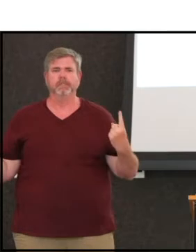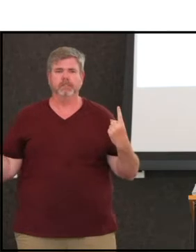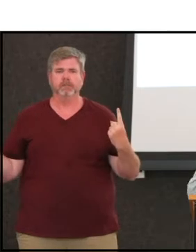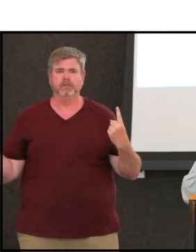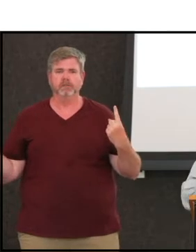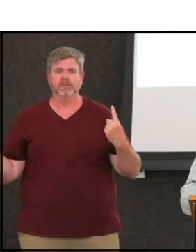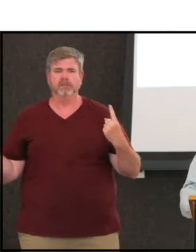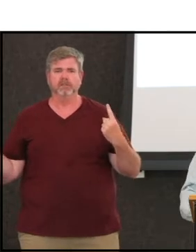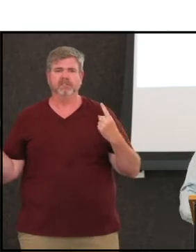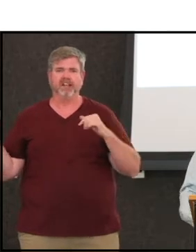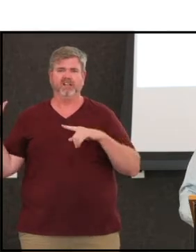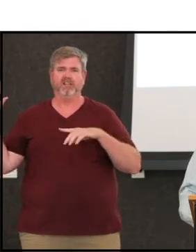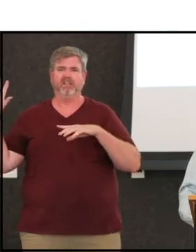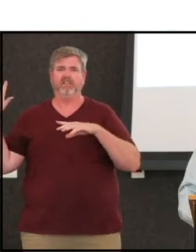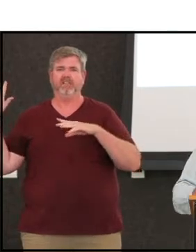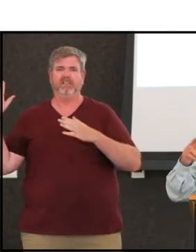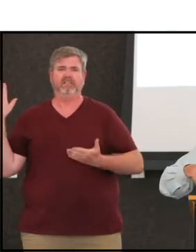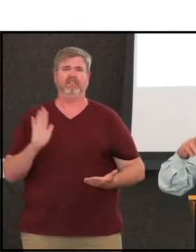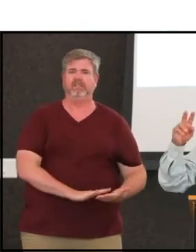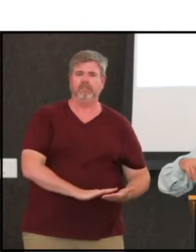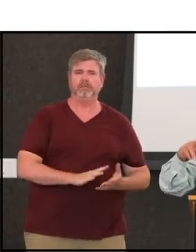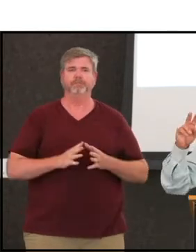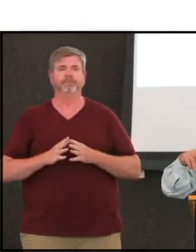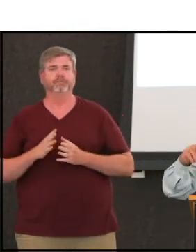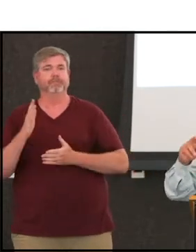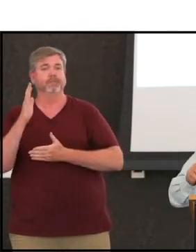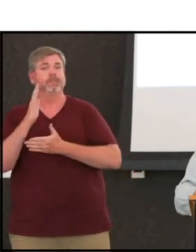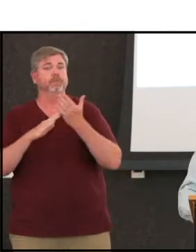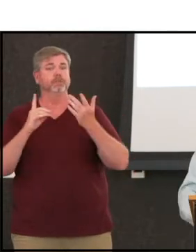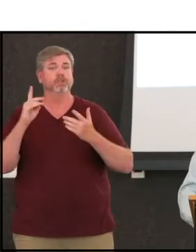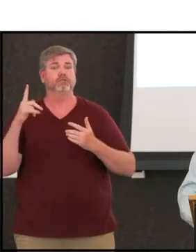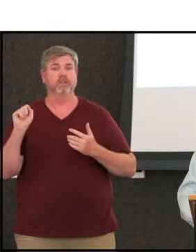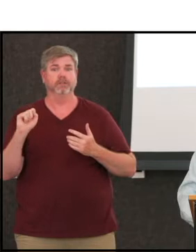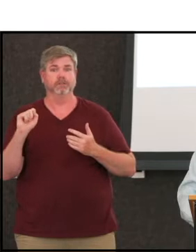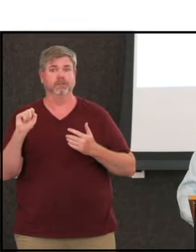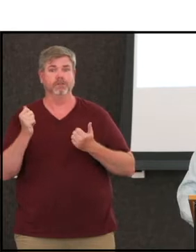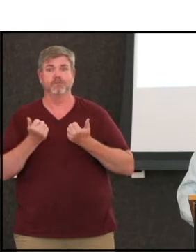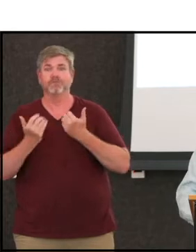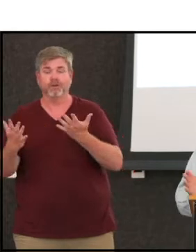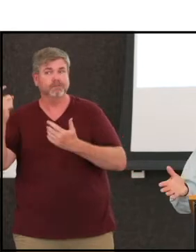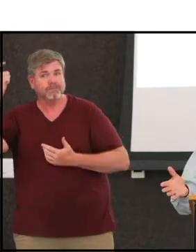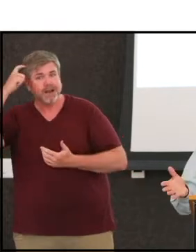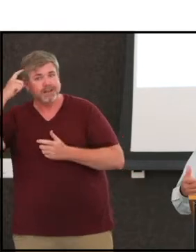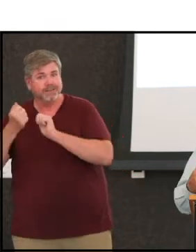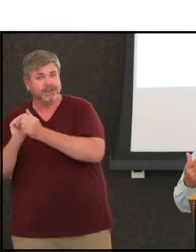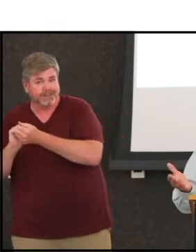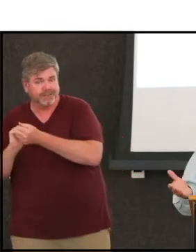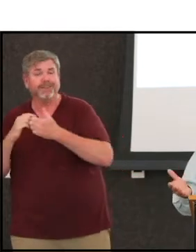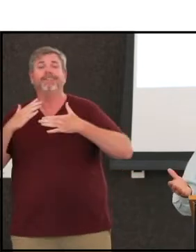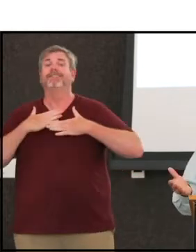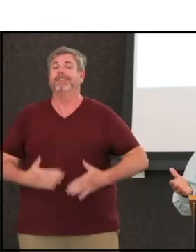about fentanyl specifically, there are a lot of change in the physical activity. So with that goes